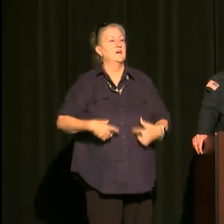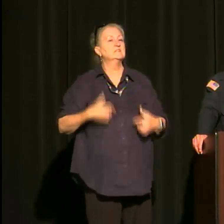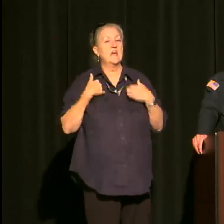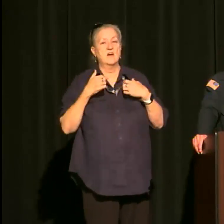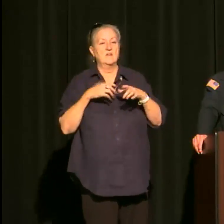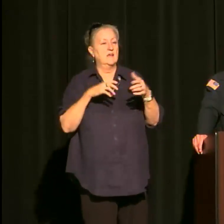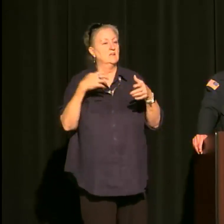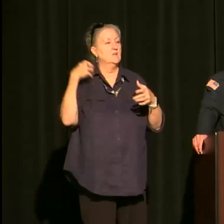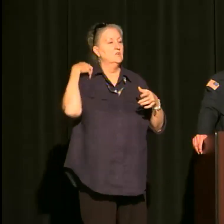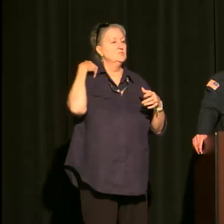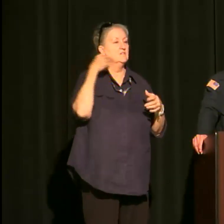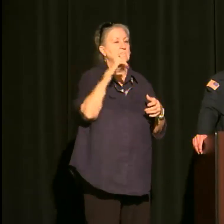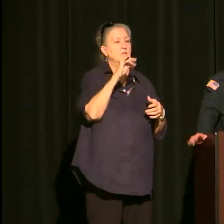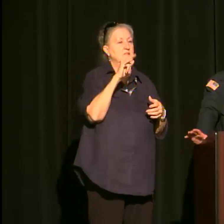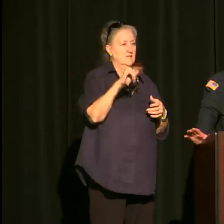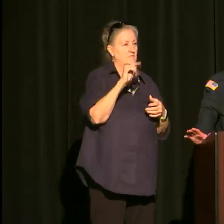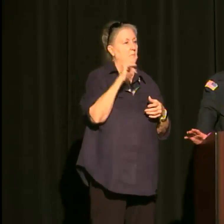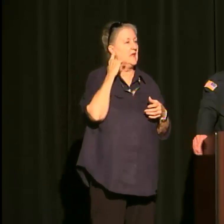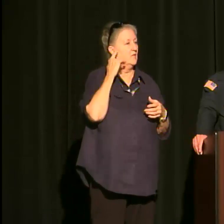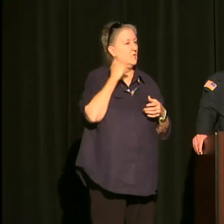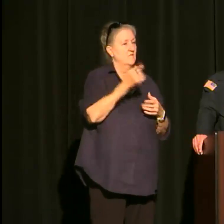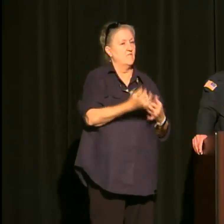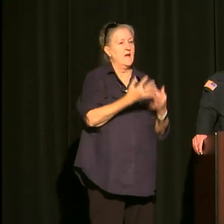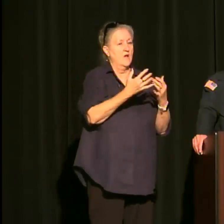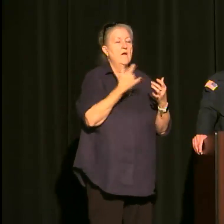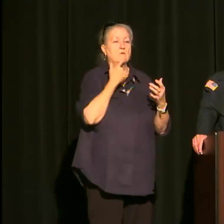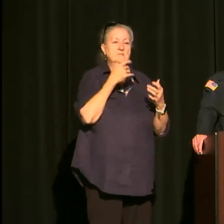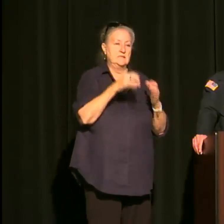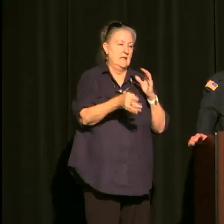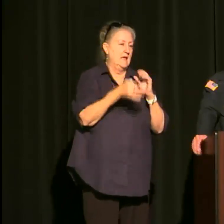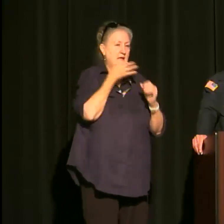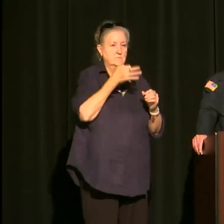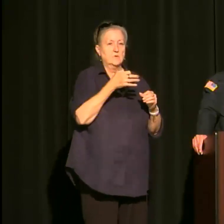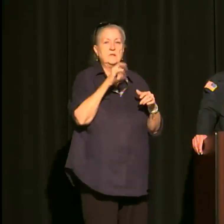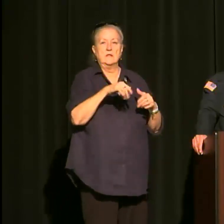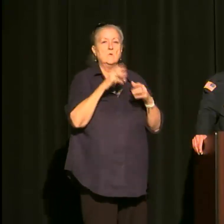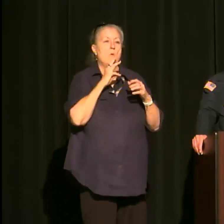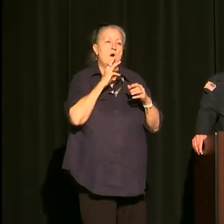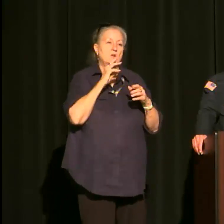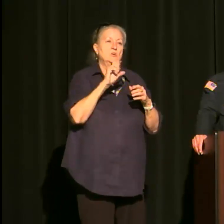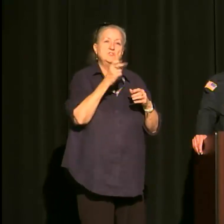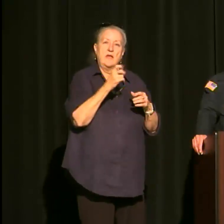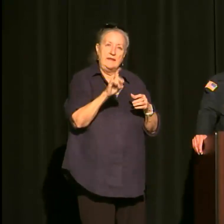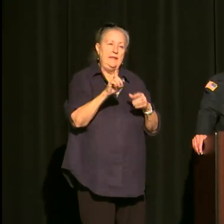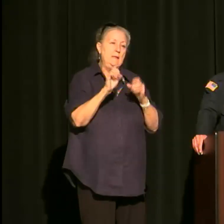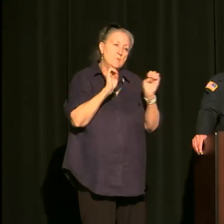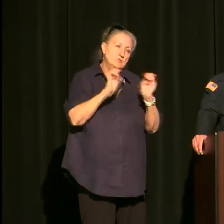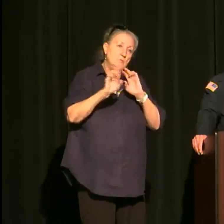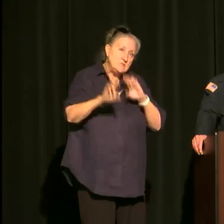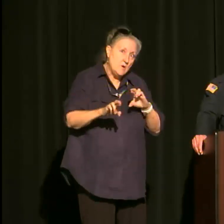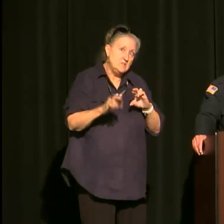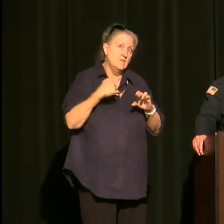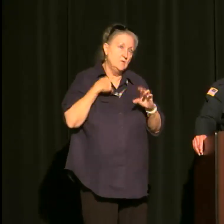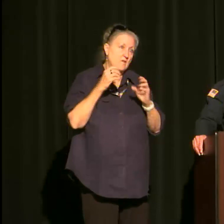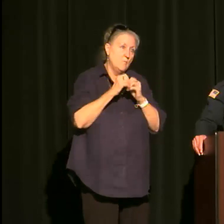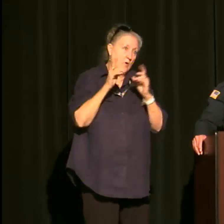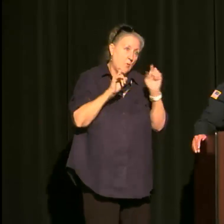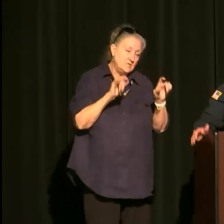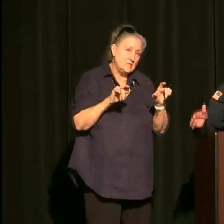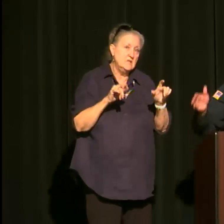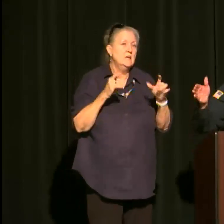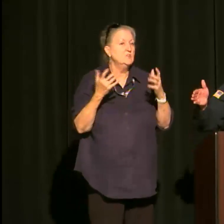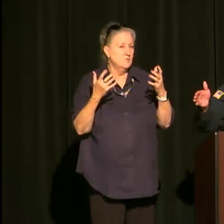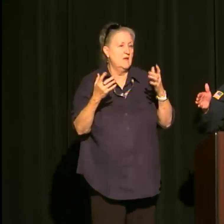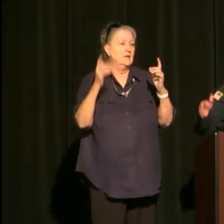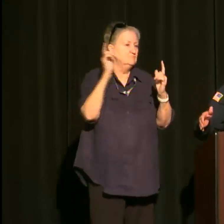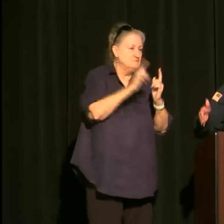CAL FIRE, who is an expert in watershed emergency response. And if you have a question, you